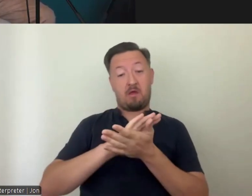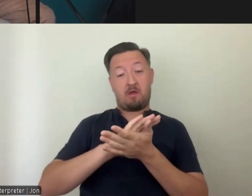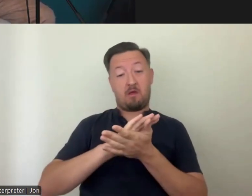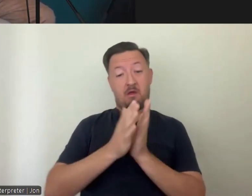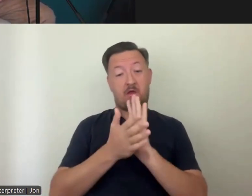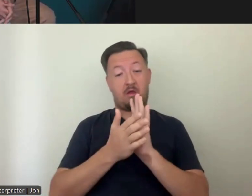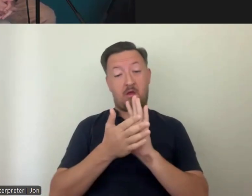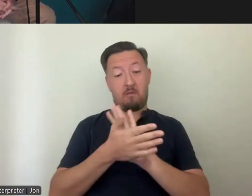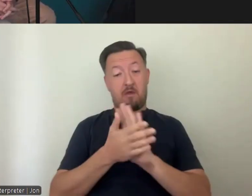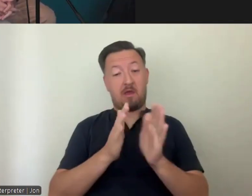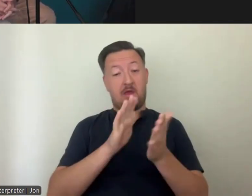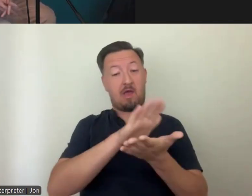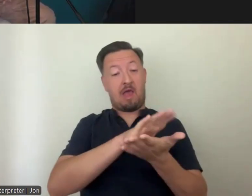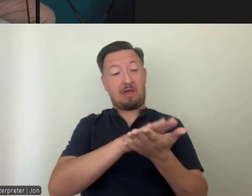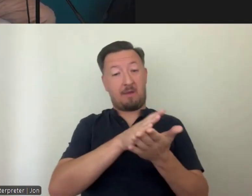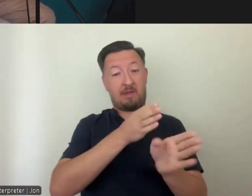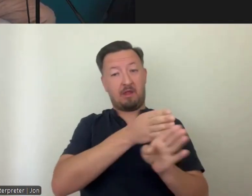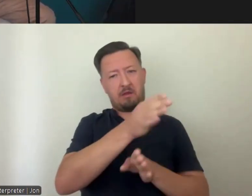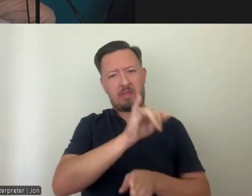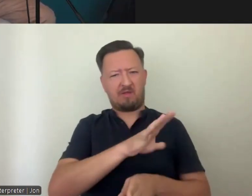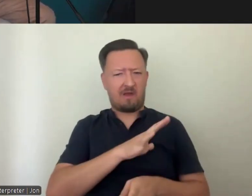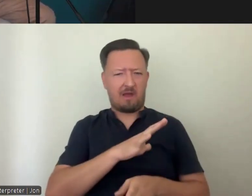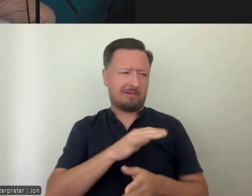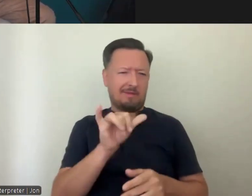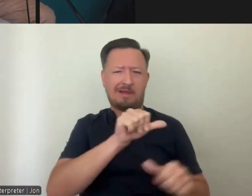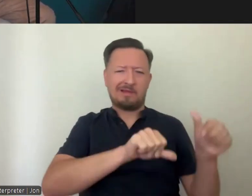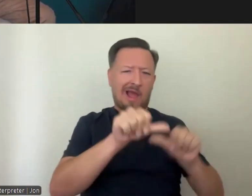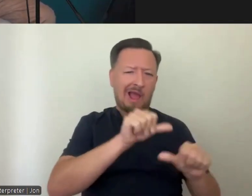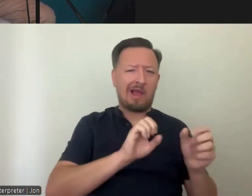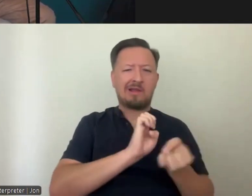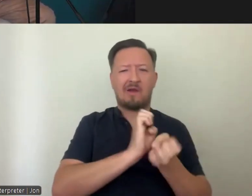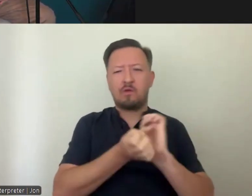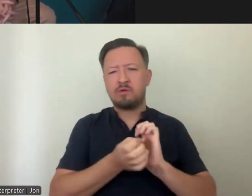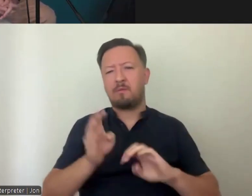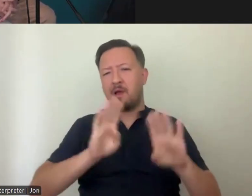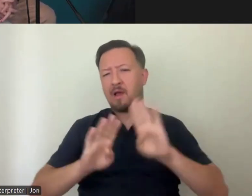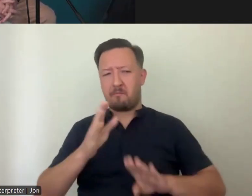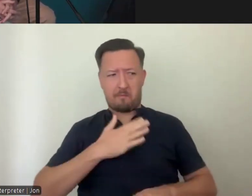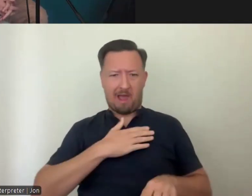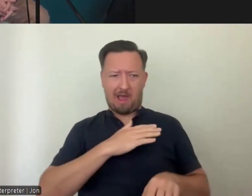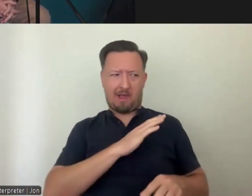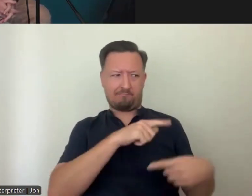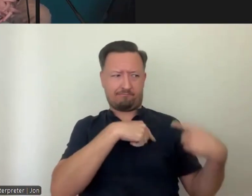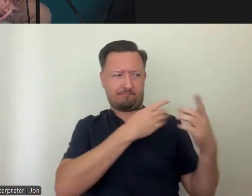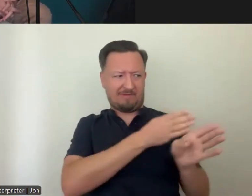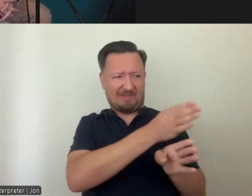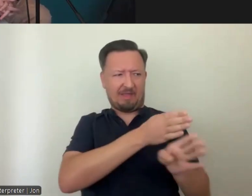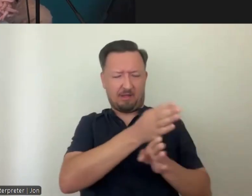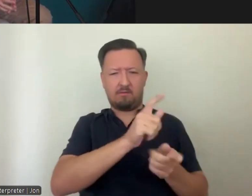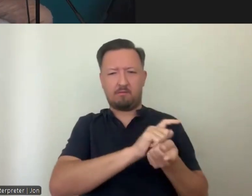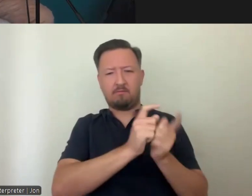other fields, right? Science, evolutionary biology, my own field. They're all like that. But the trade-off